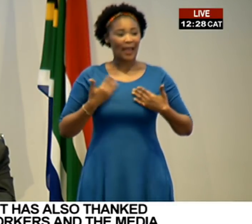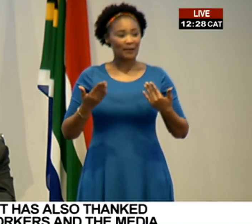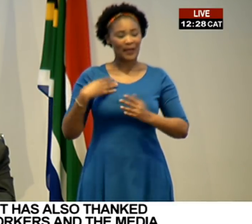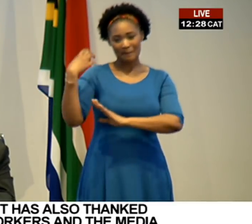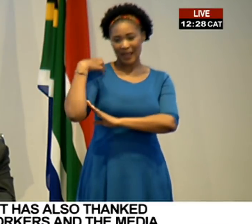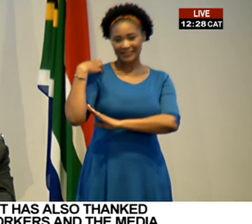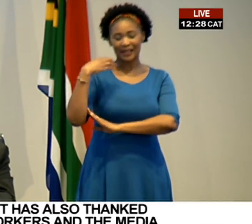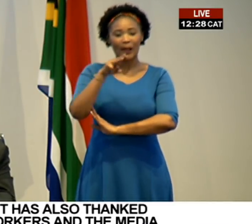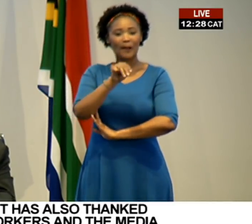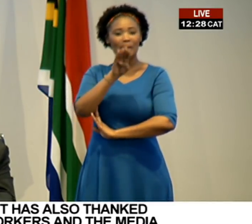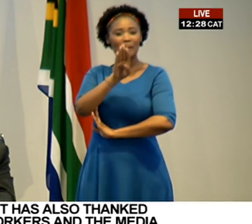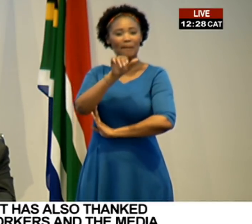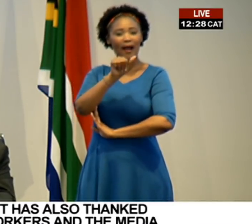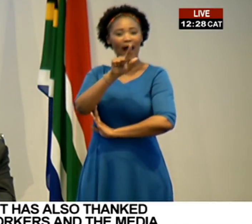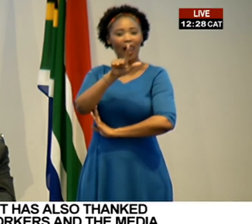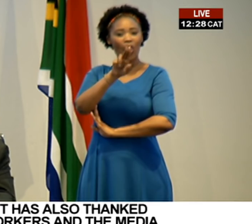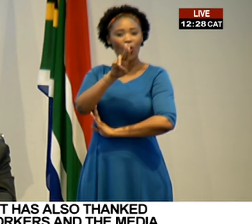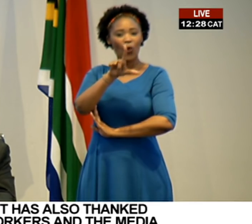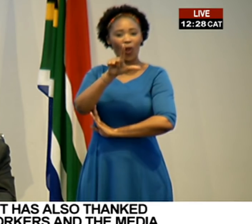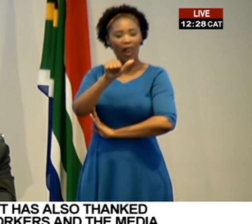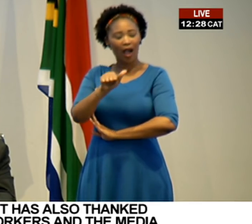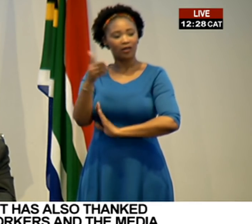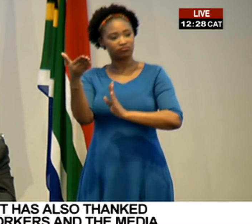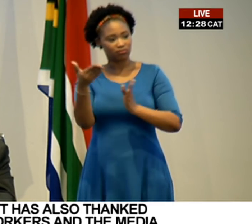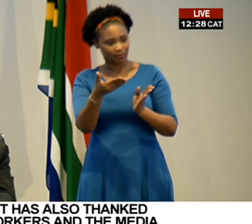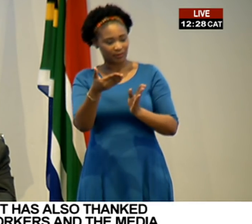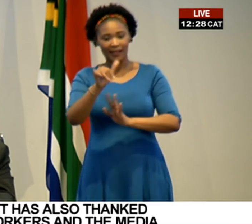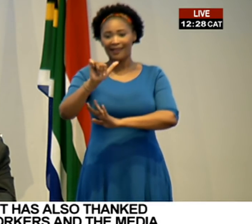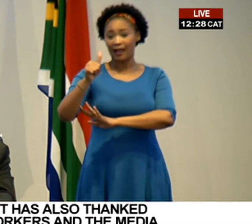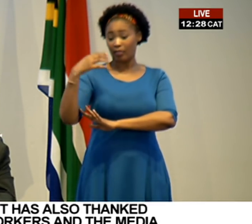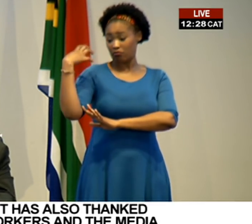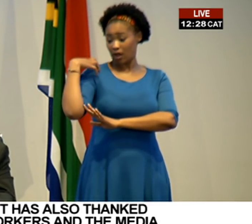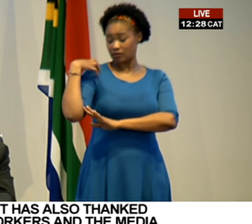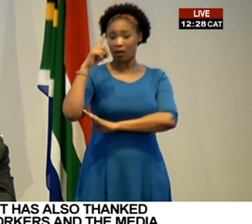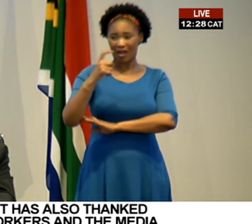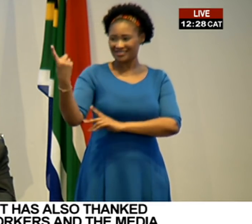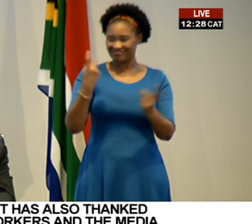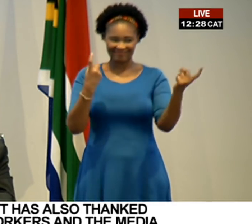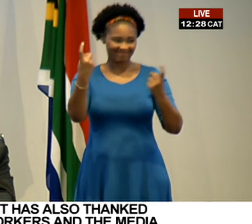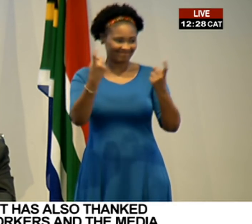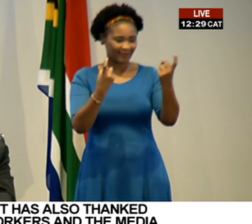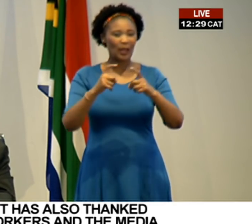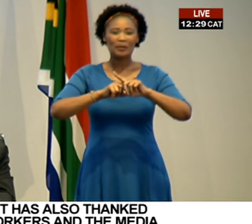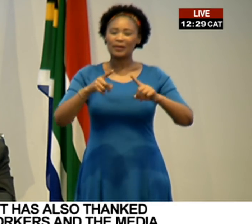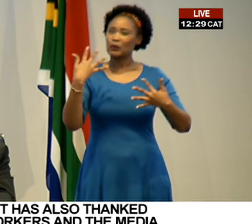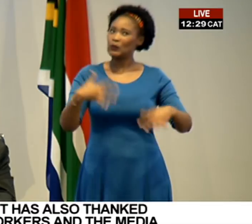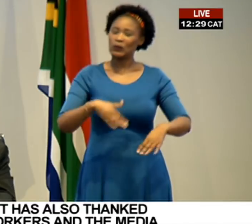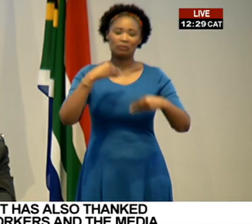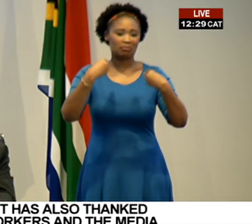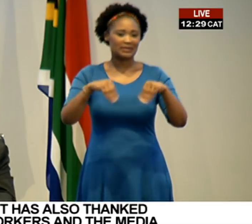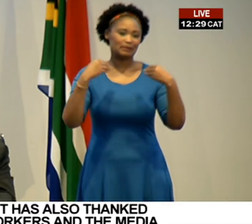is here. Other ministers were supposed to be here, but they are also engaged with other matters. Minister of